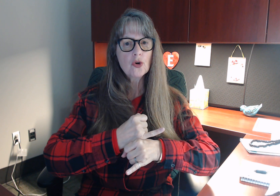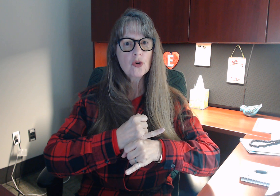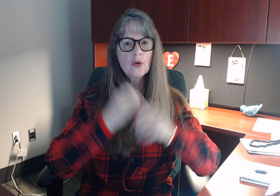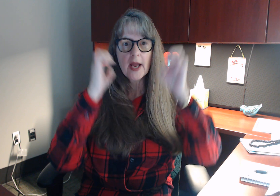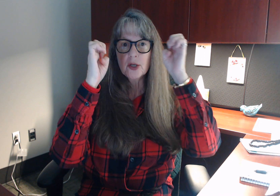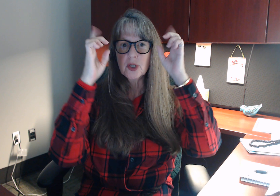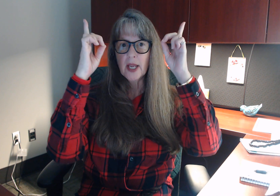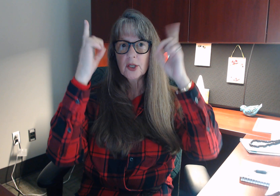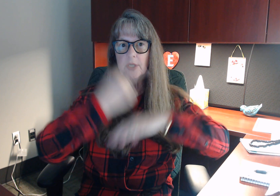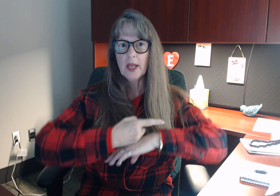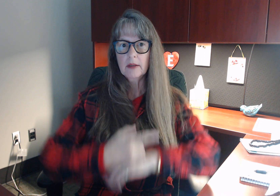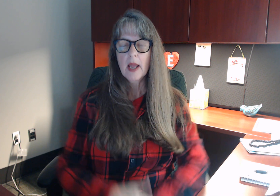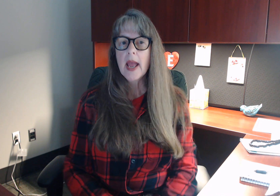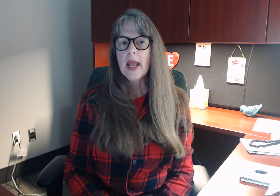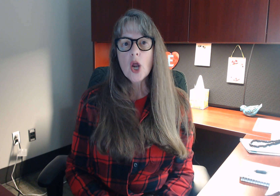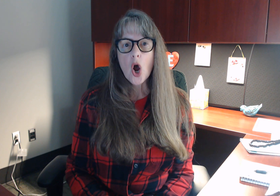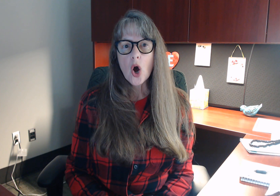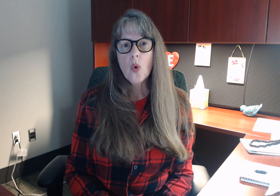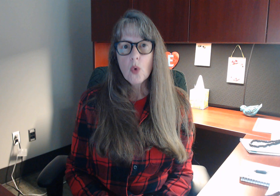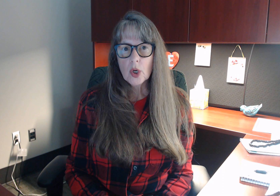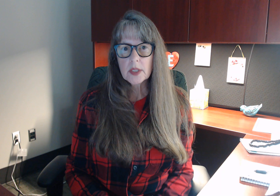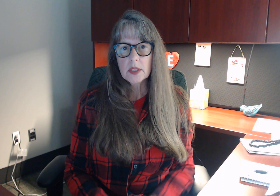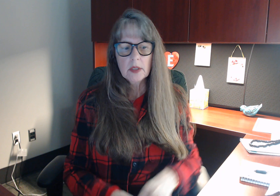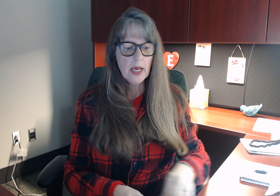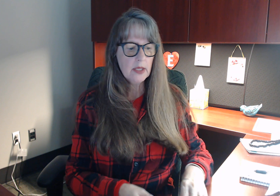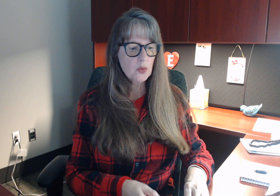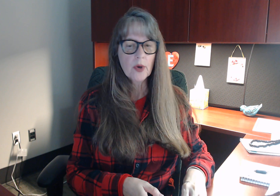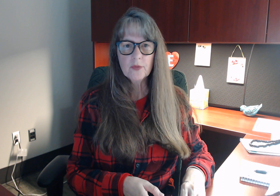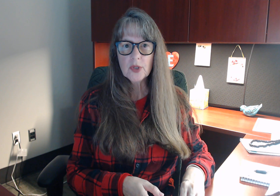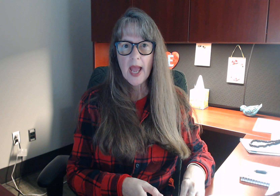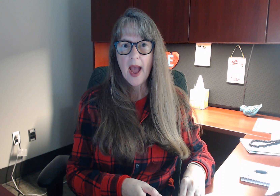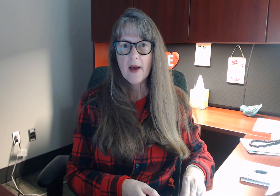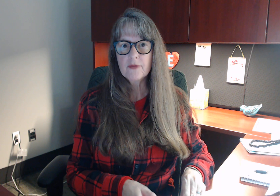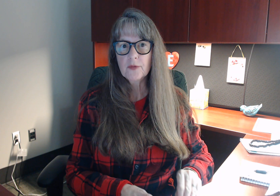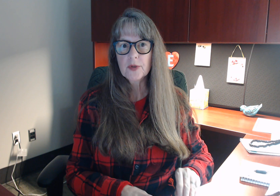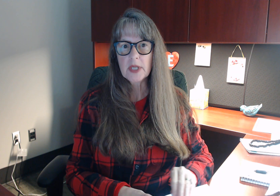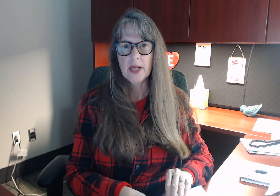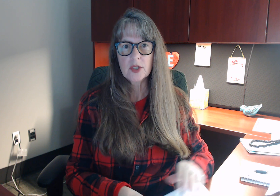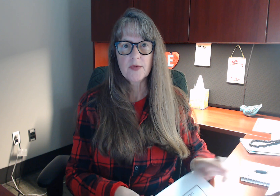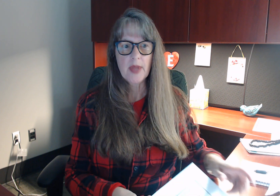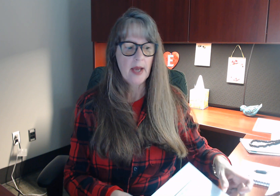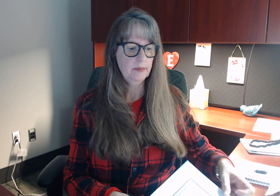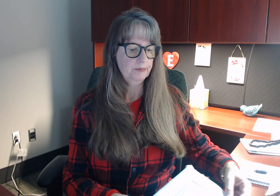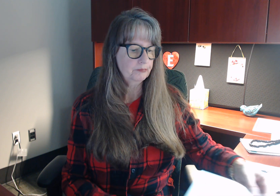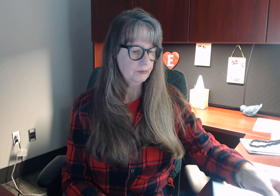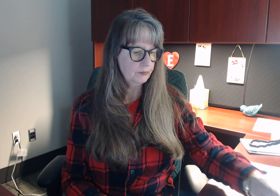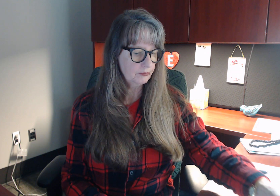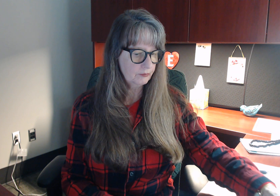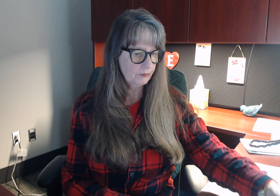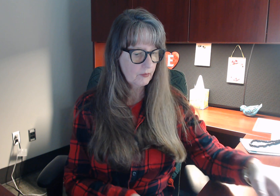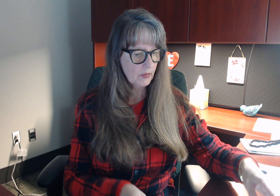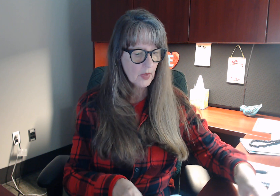International Education Day. It all works, and it's wonderful to have different signs for that.